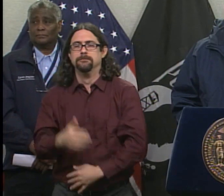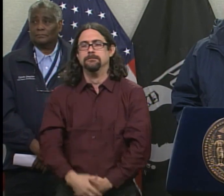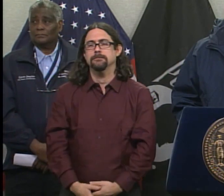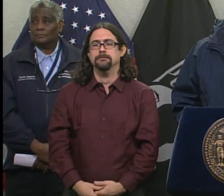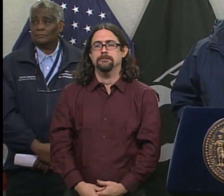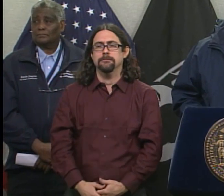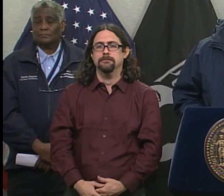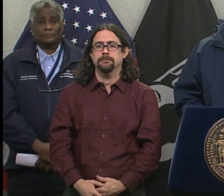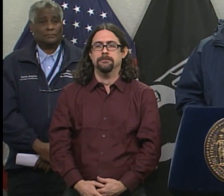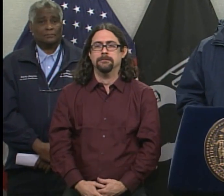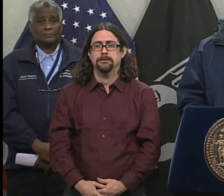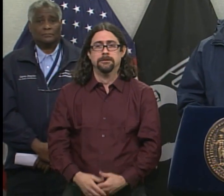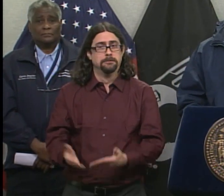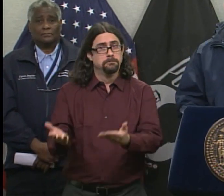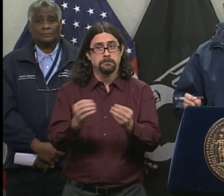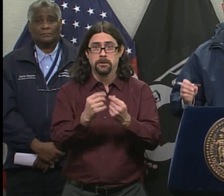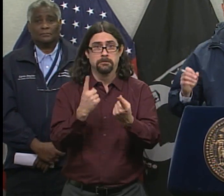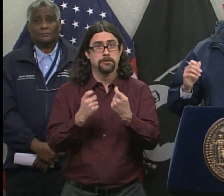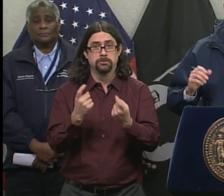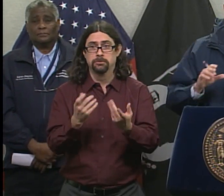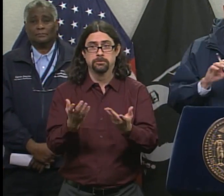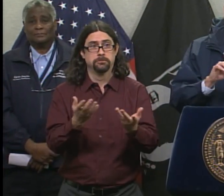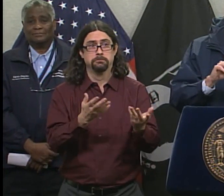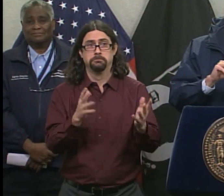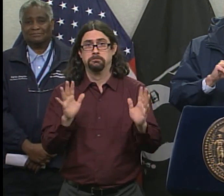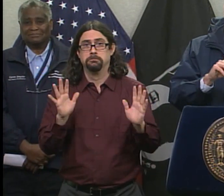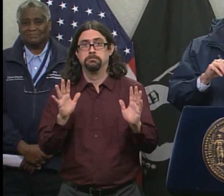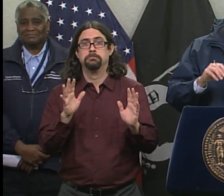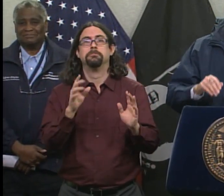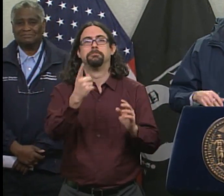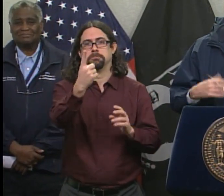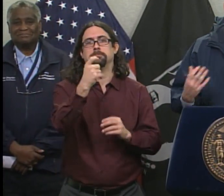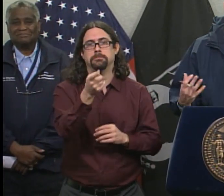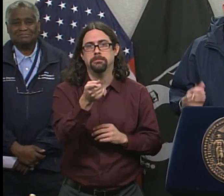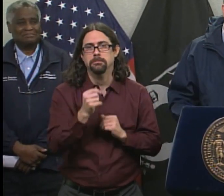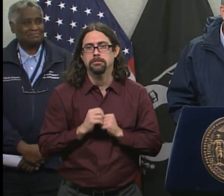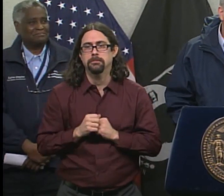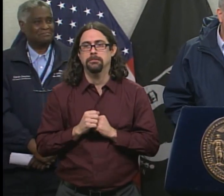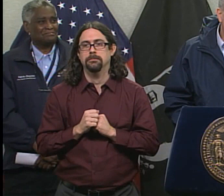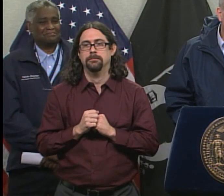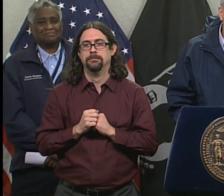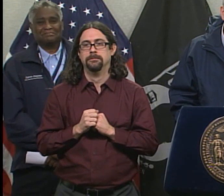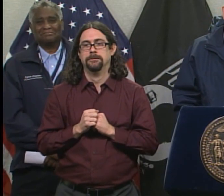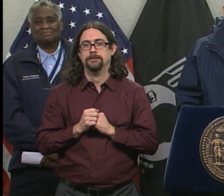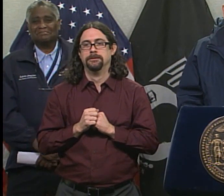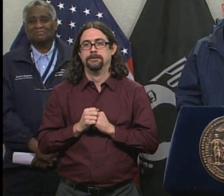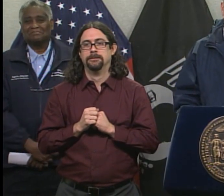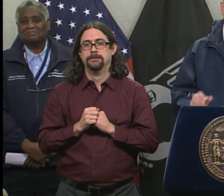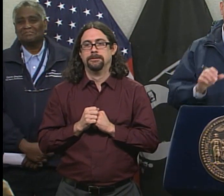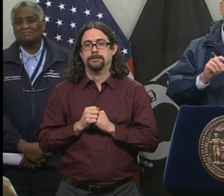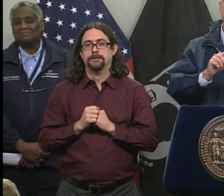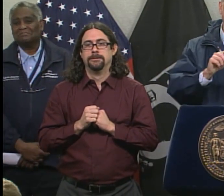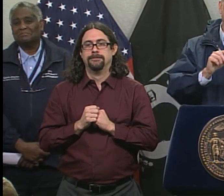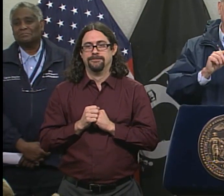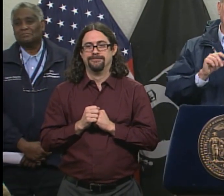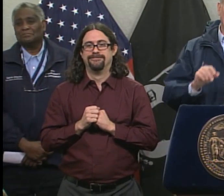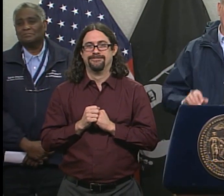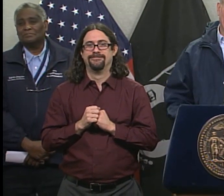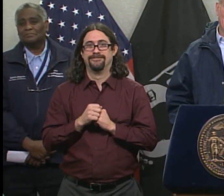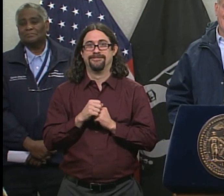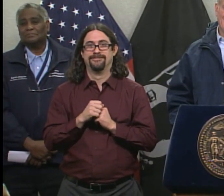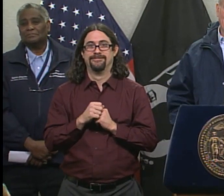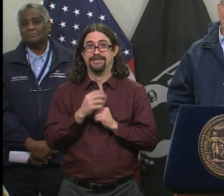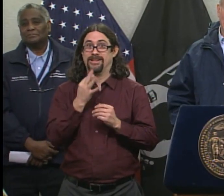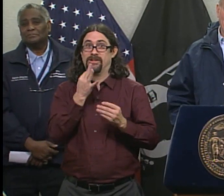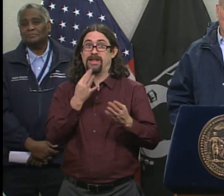once, going twice. Thanks, everyone. Oh, thank you. Did you have to wait that long? Really? Do you have any message for the kids who